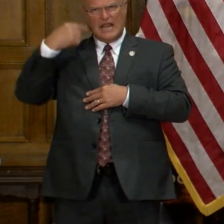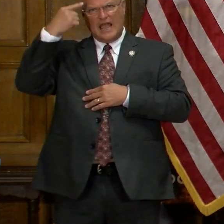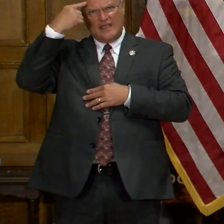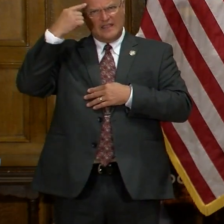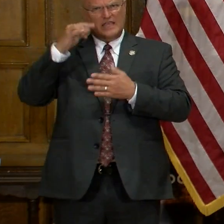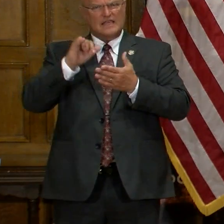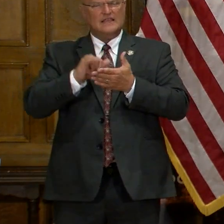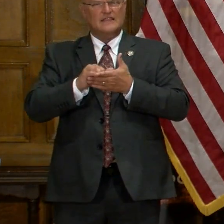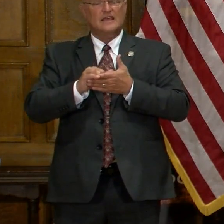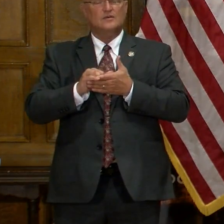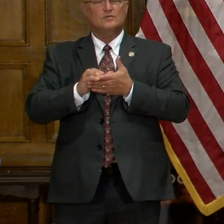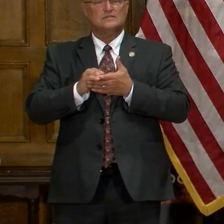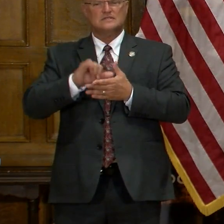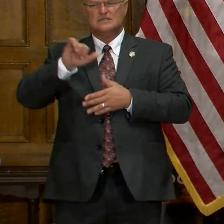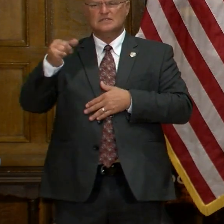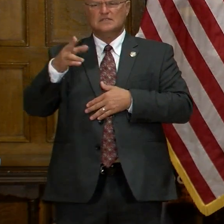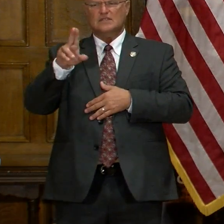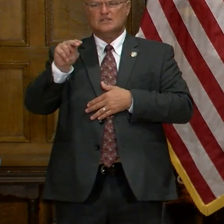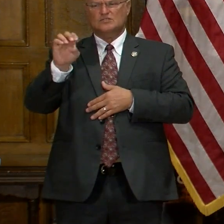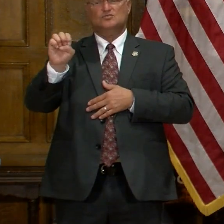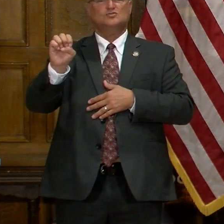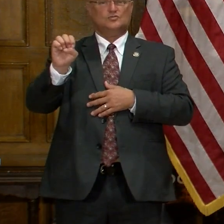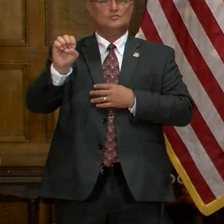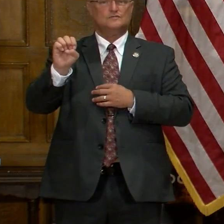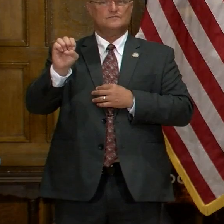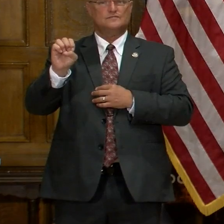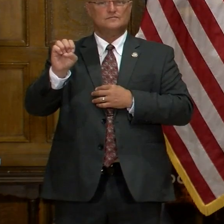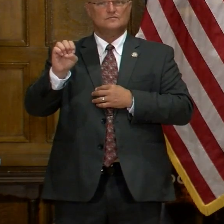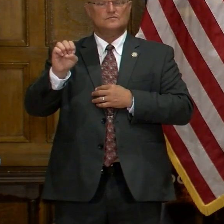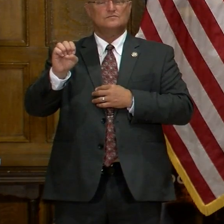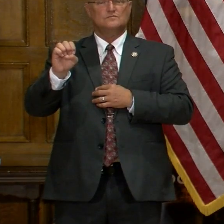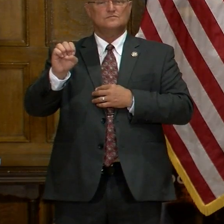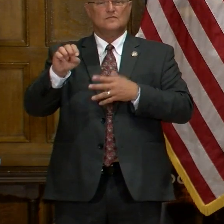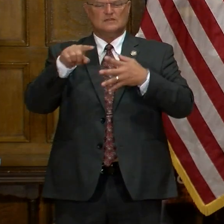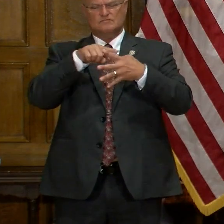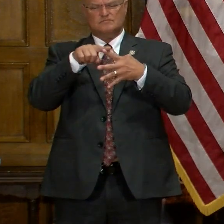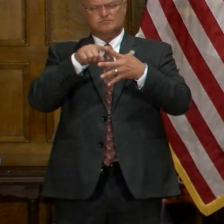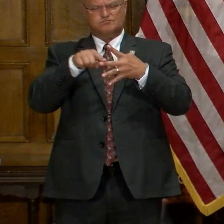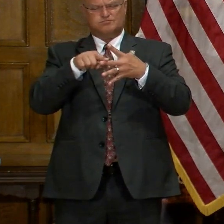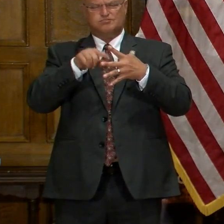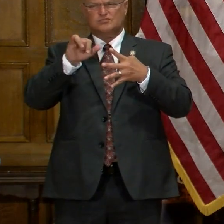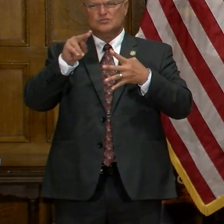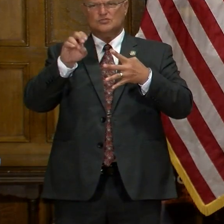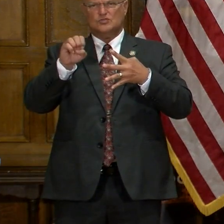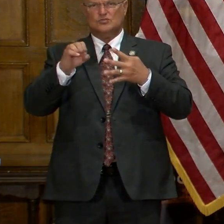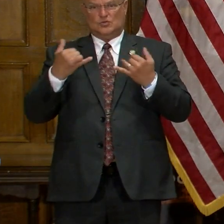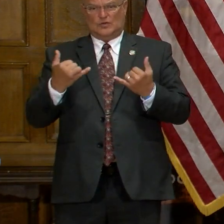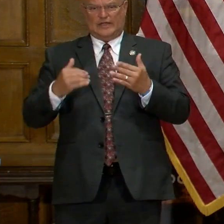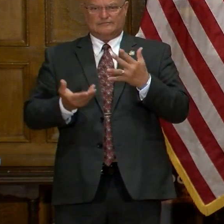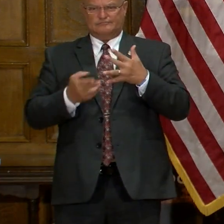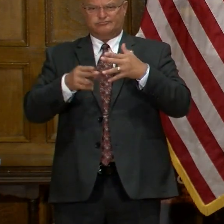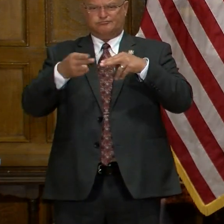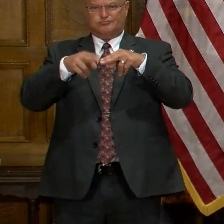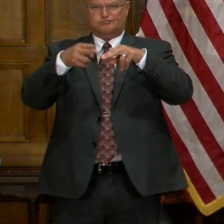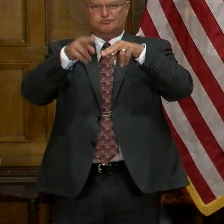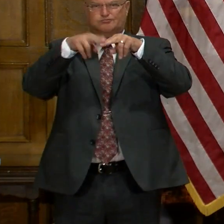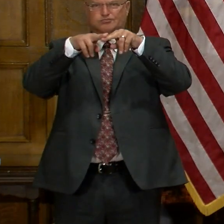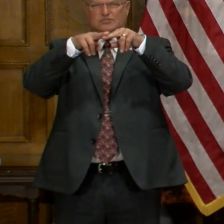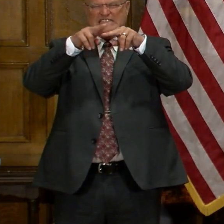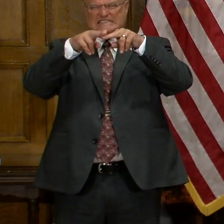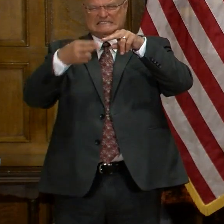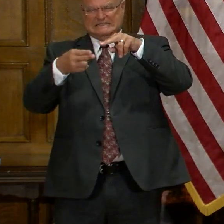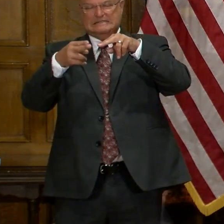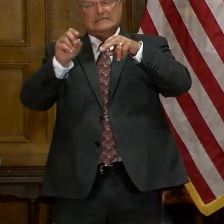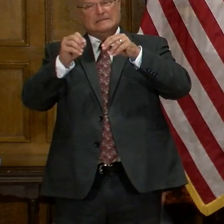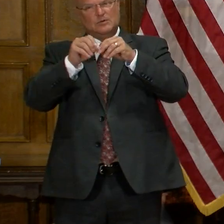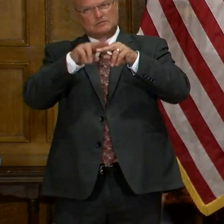think that was back in June time frame, early June. And so we've gone up since then. We're starting to go down a little bit. We